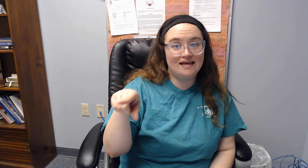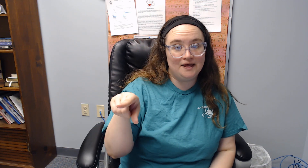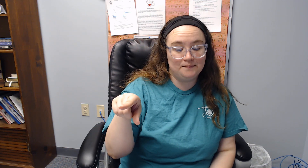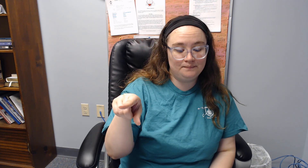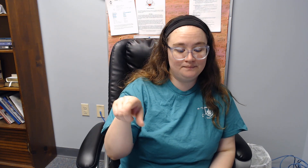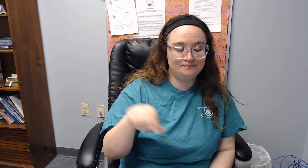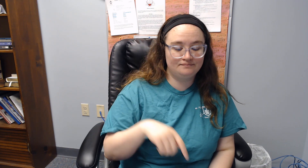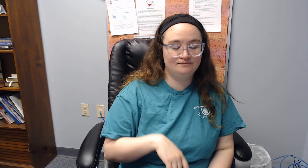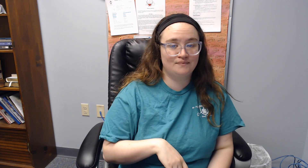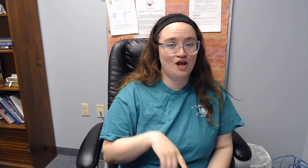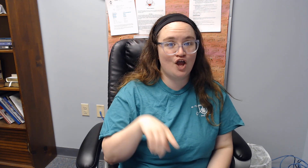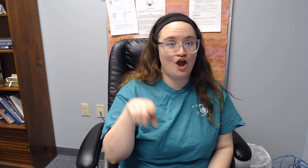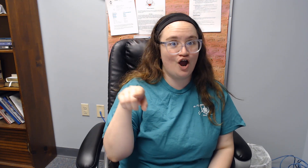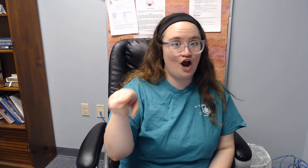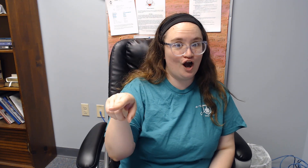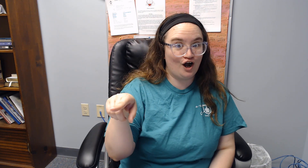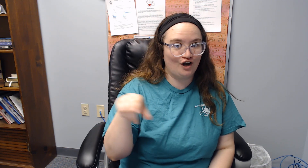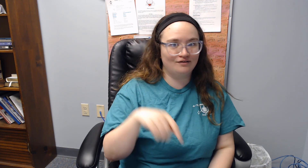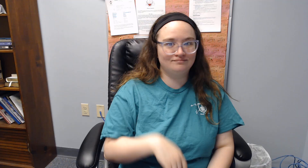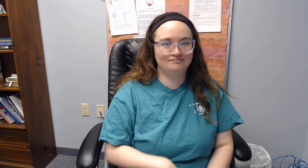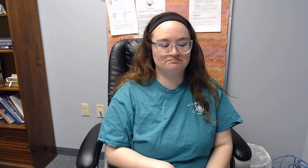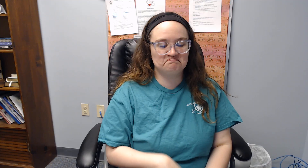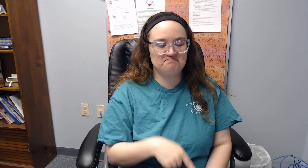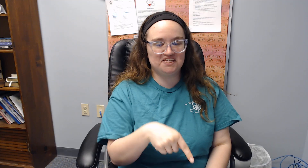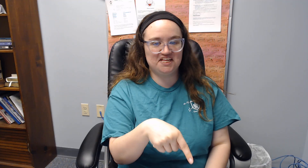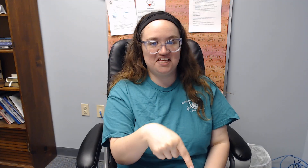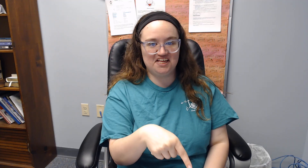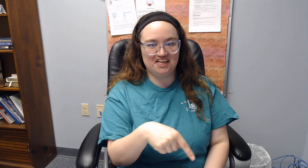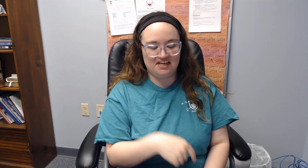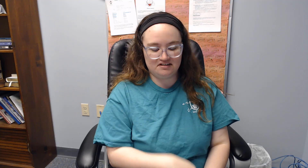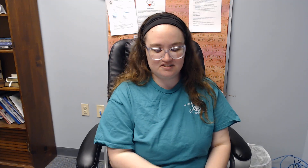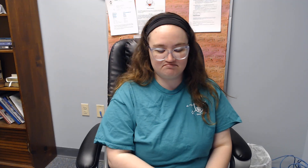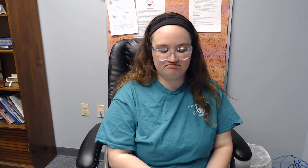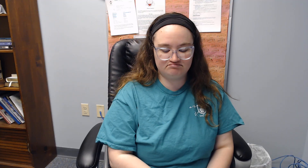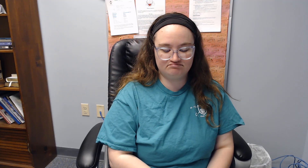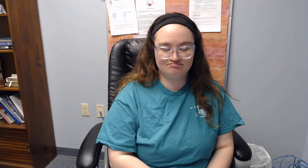him, her, it,